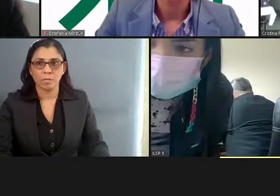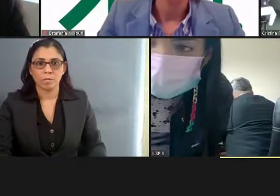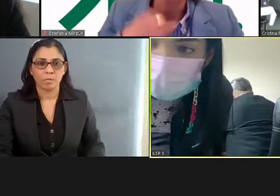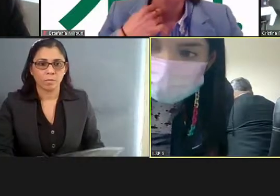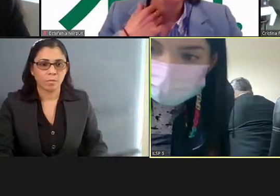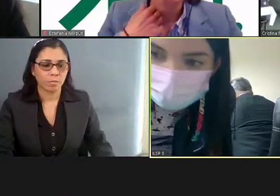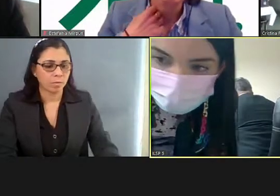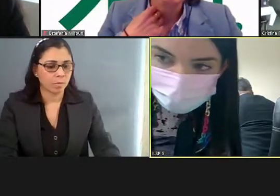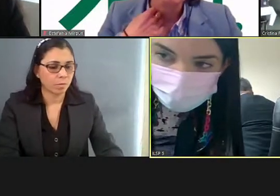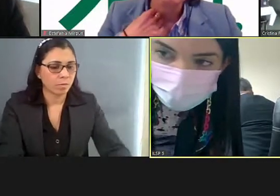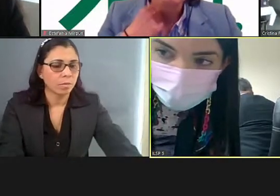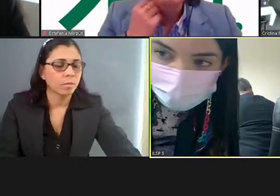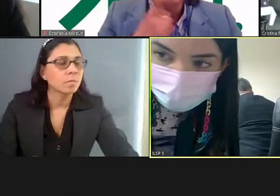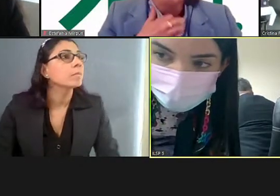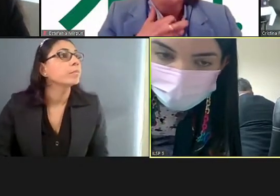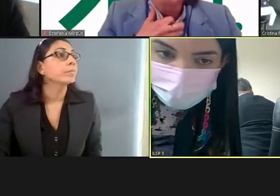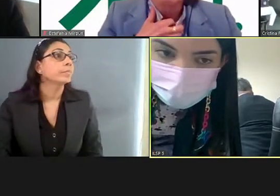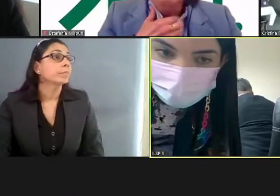okay